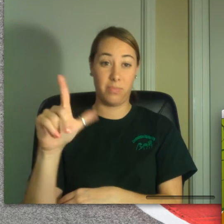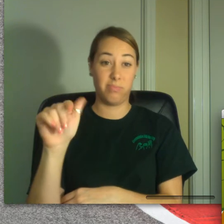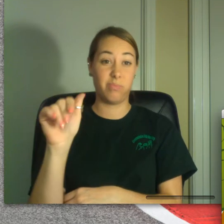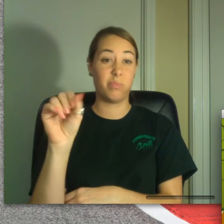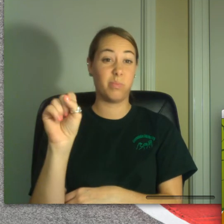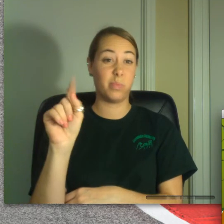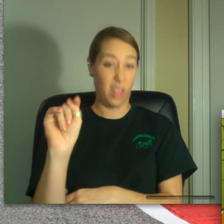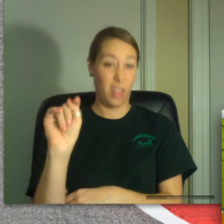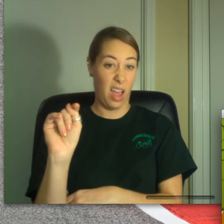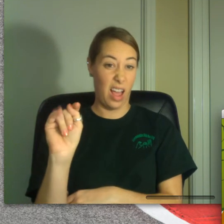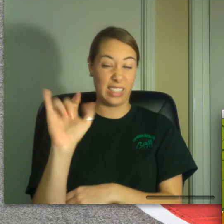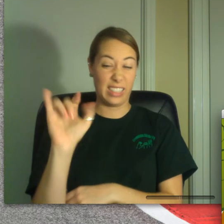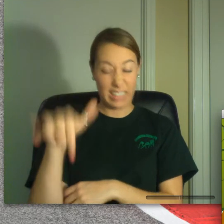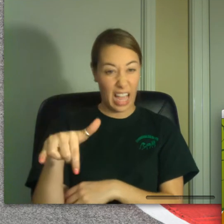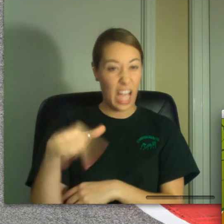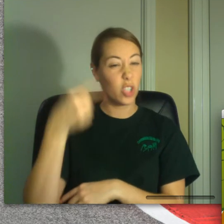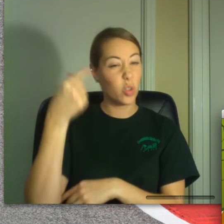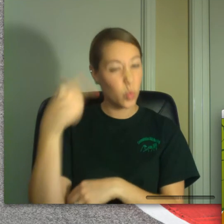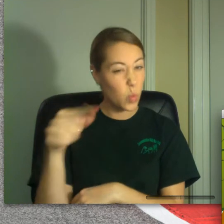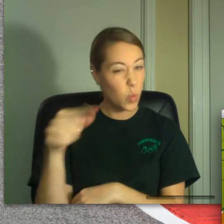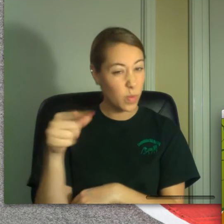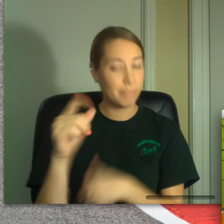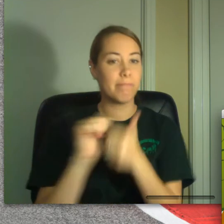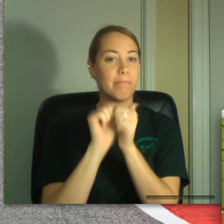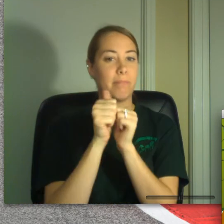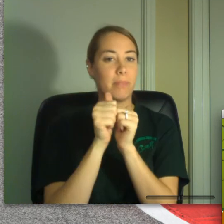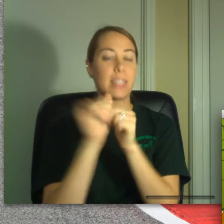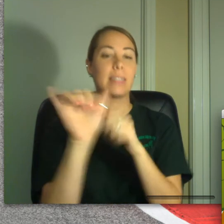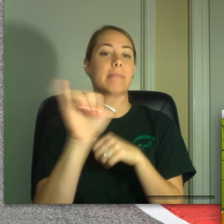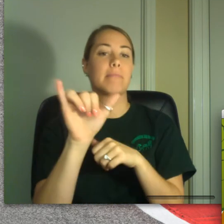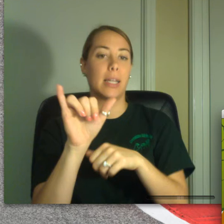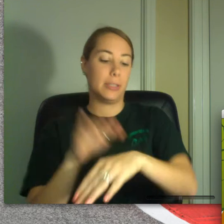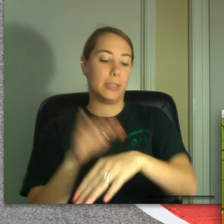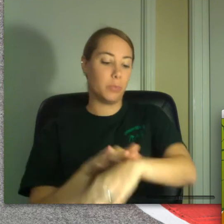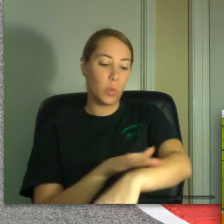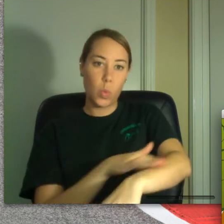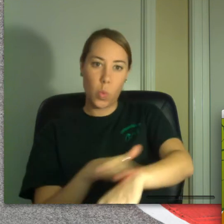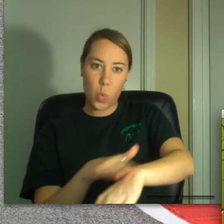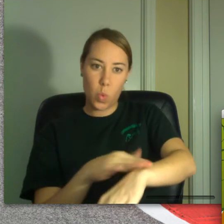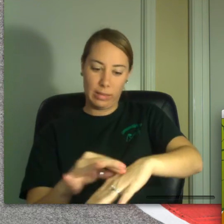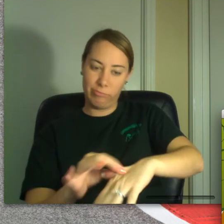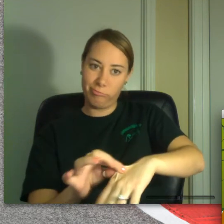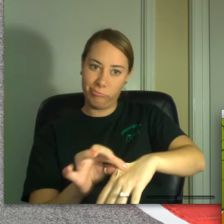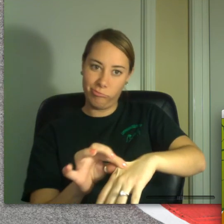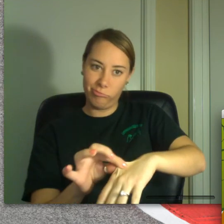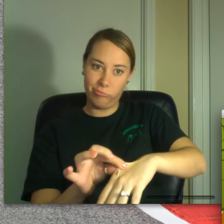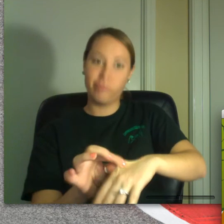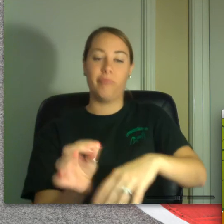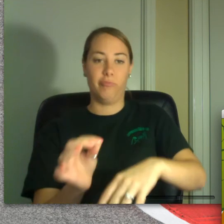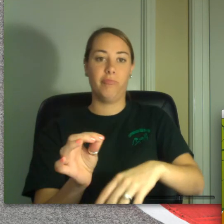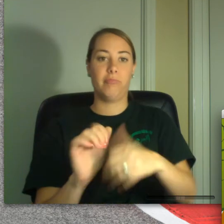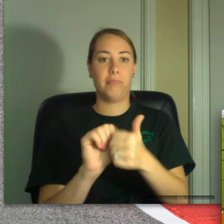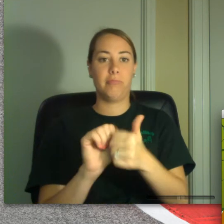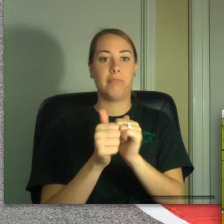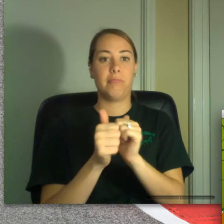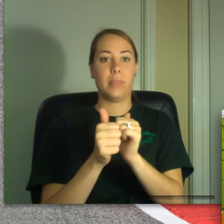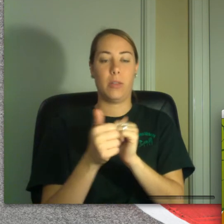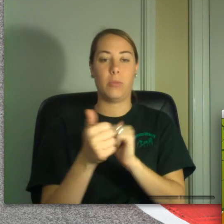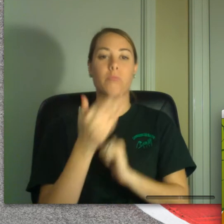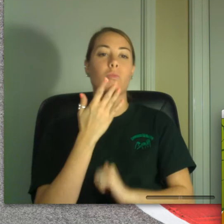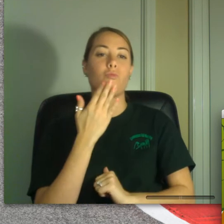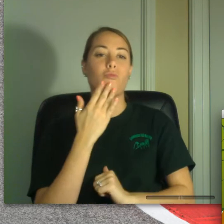Once the carbon dioxide and the water reach the chloroplasts in the presence of sunlight, the process of photosynthesis